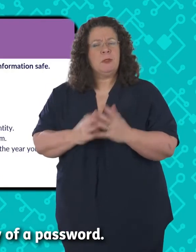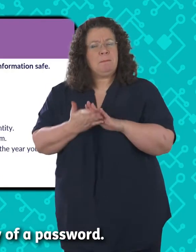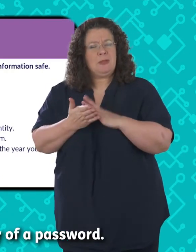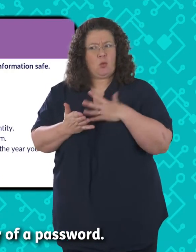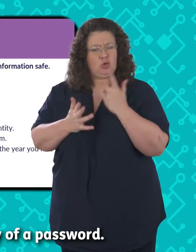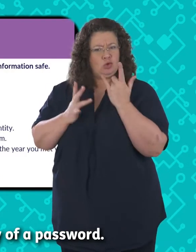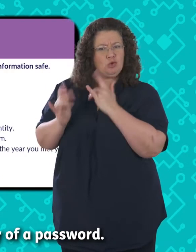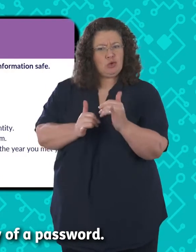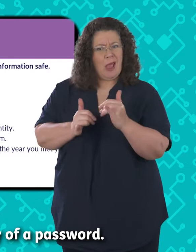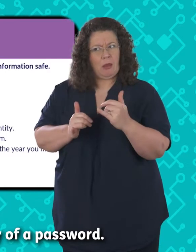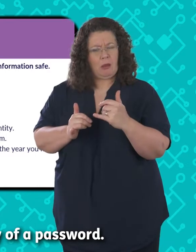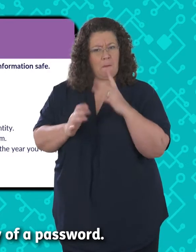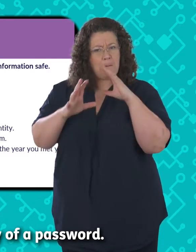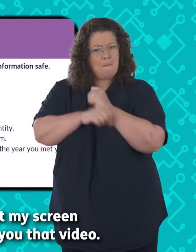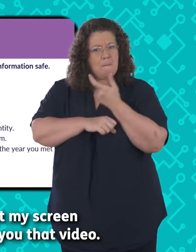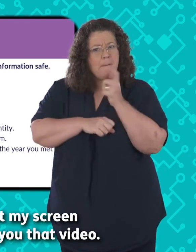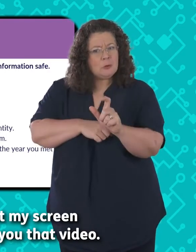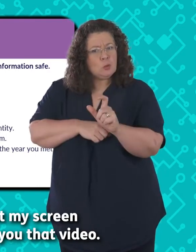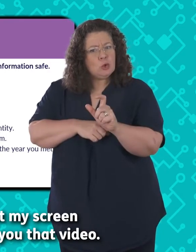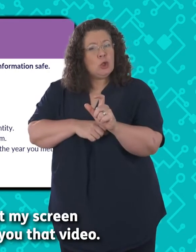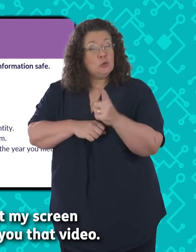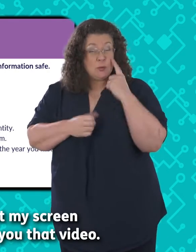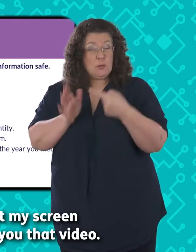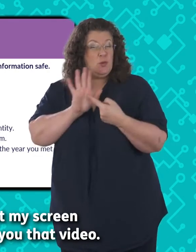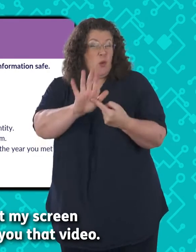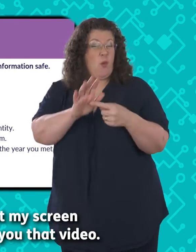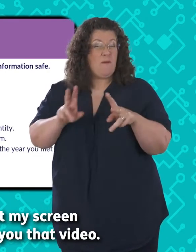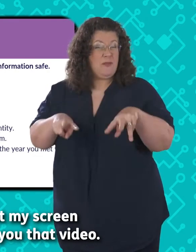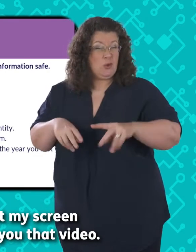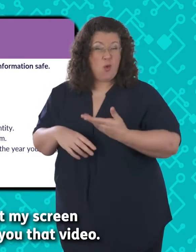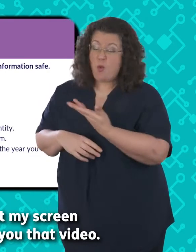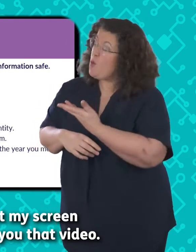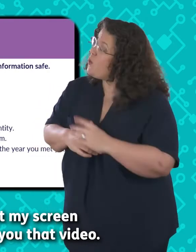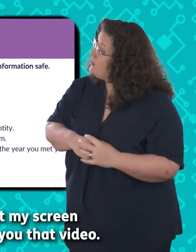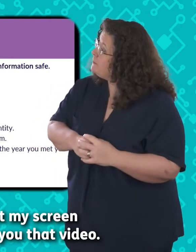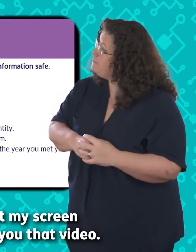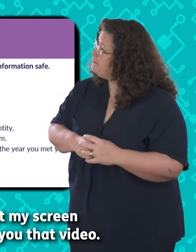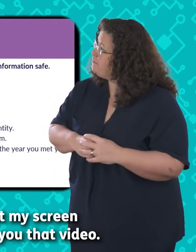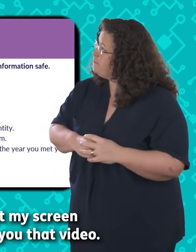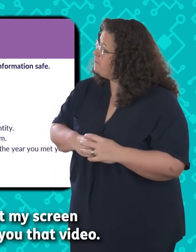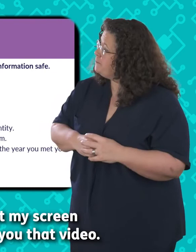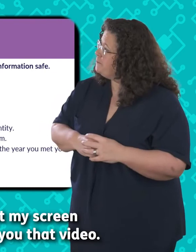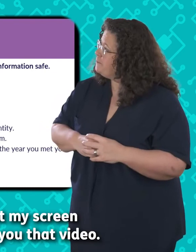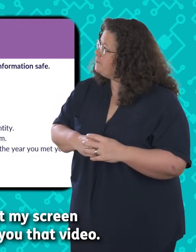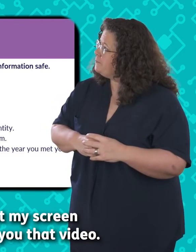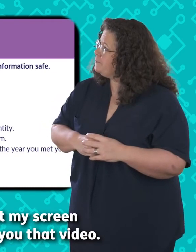the security of a password. So let me just get my screen share on and show you that video.